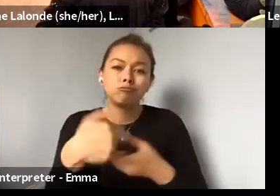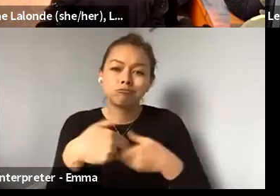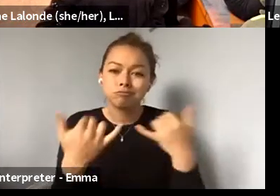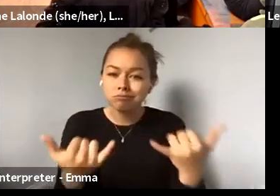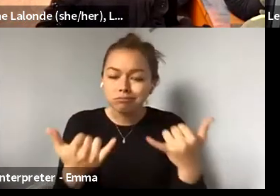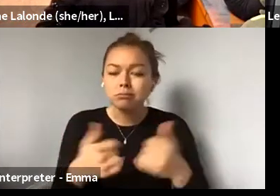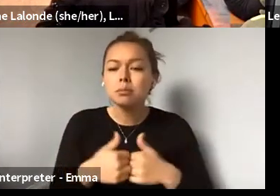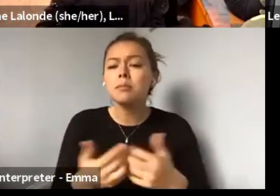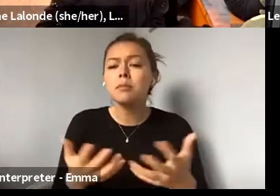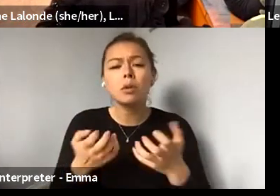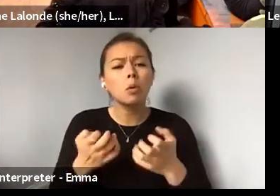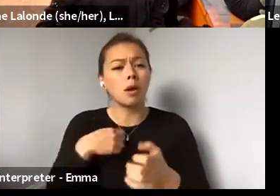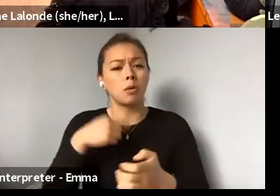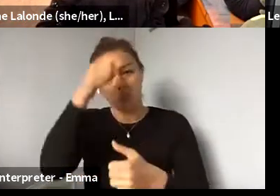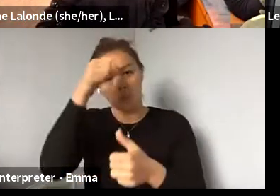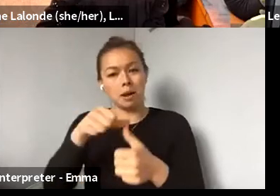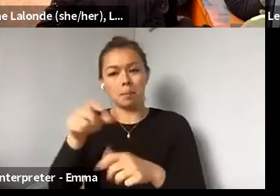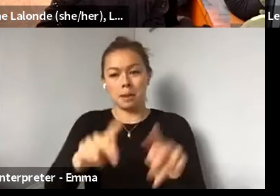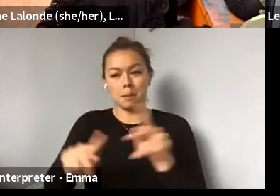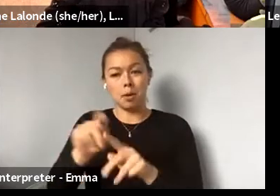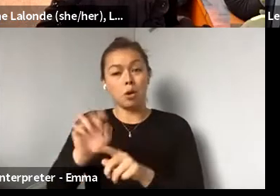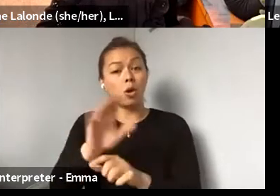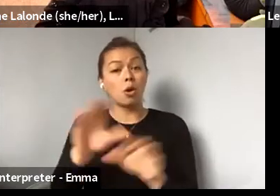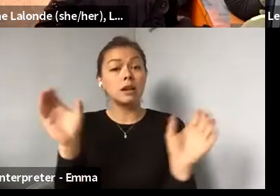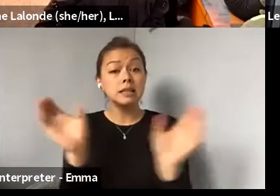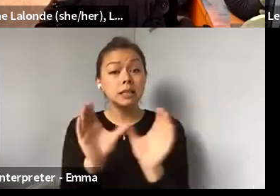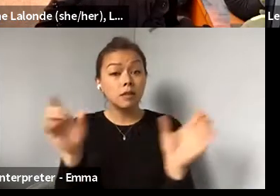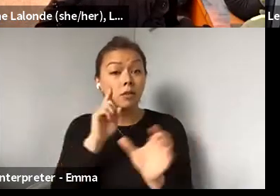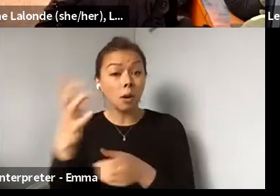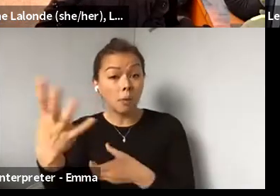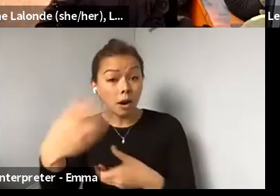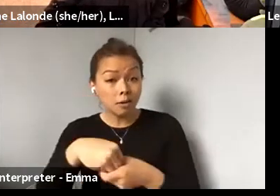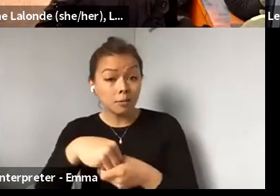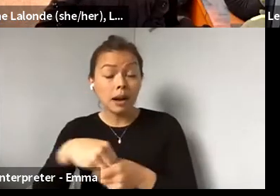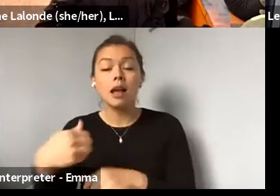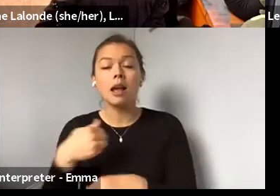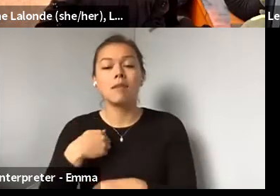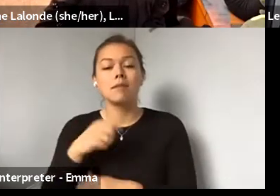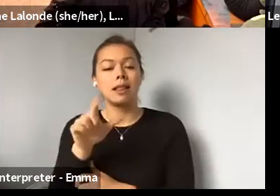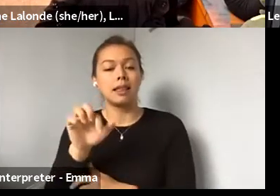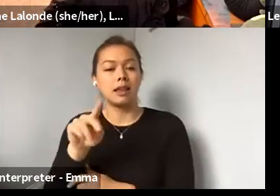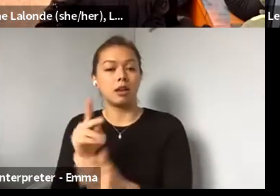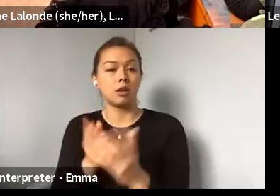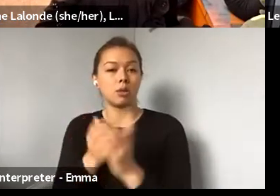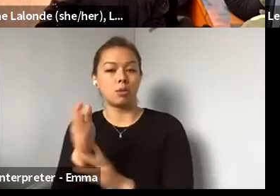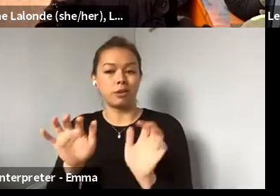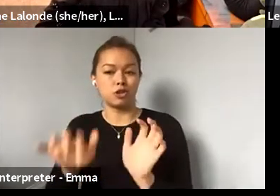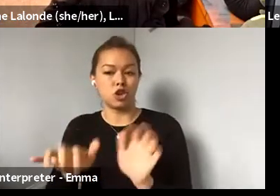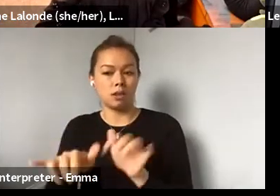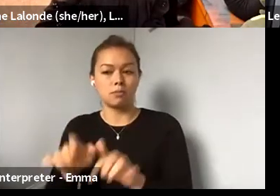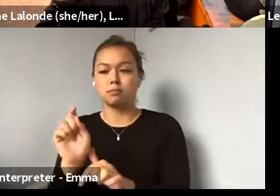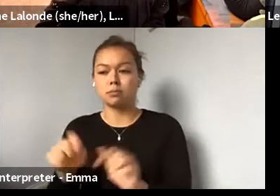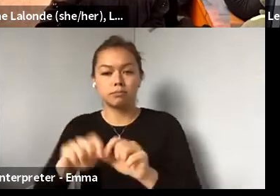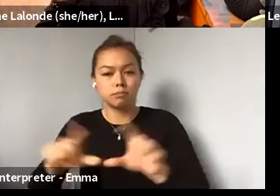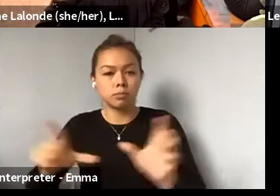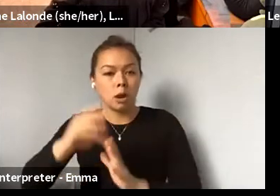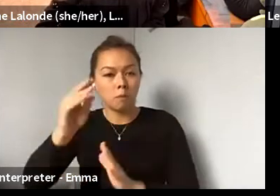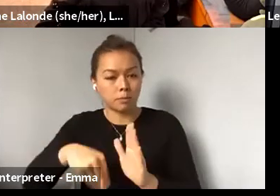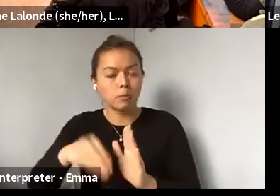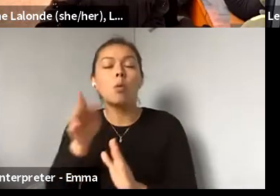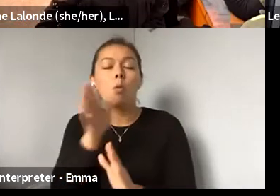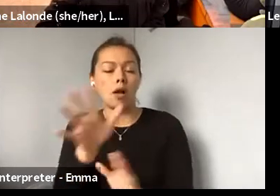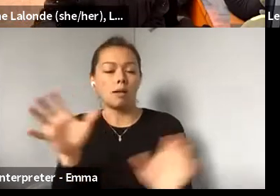of participation is generated following the completion of that. And I thought, in addition to